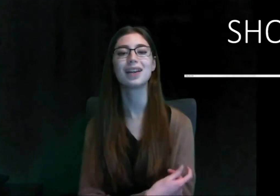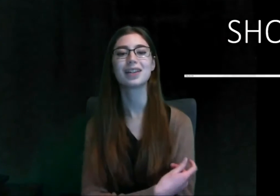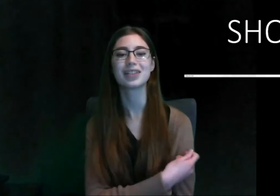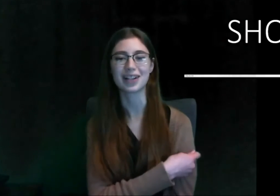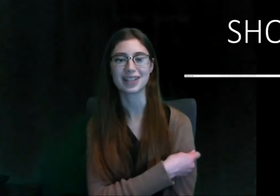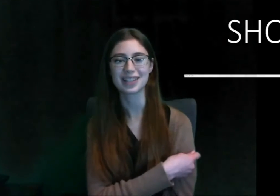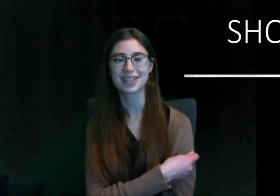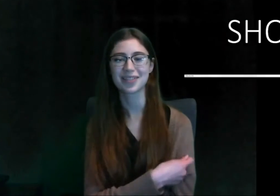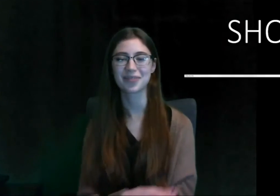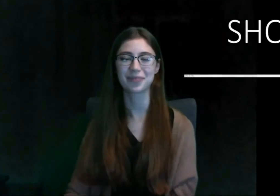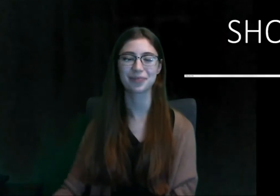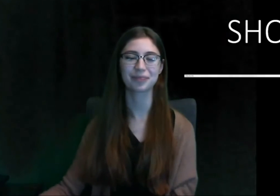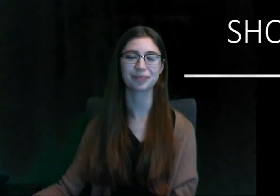Shot.